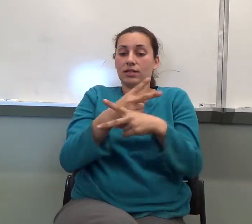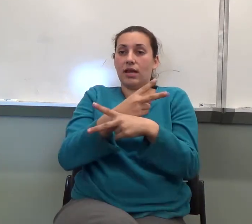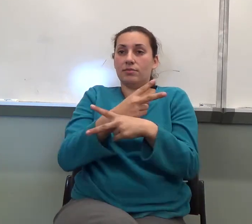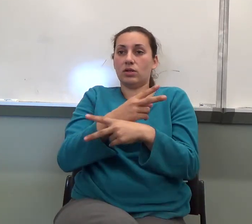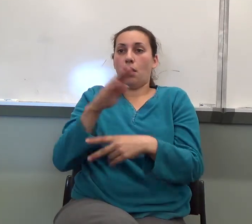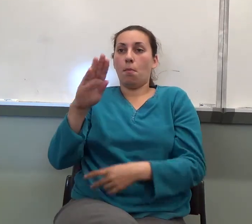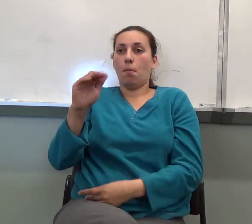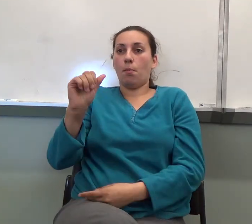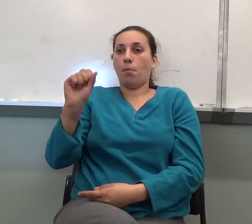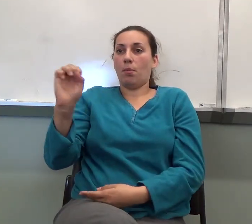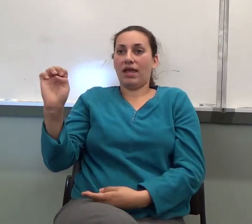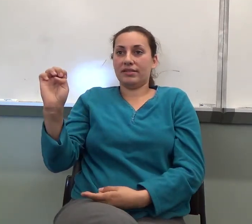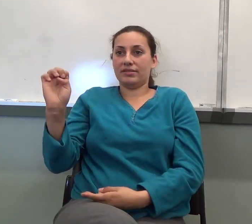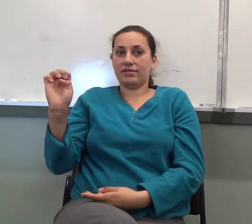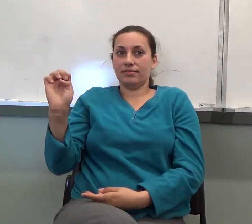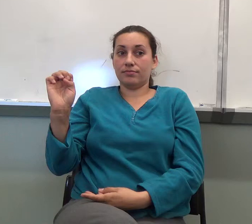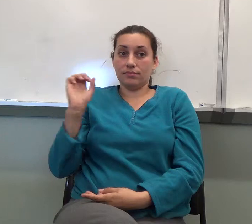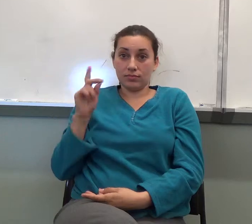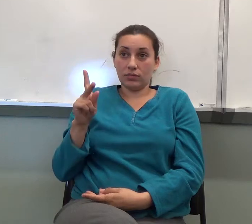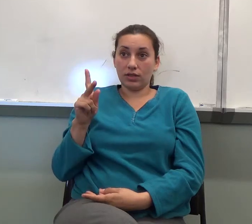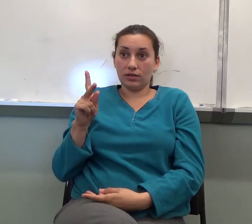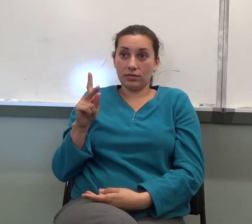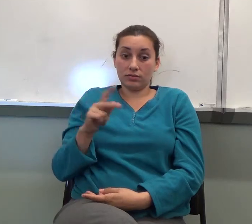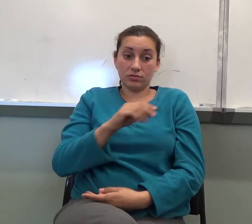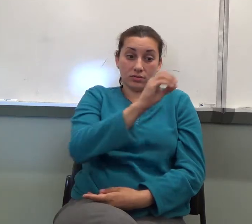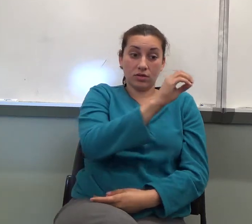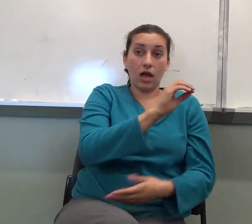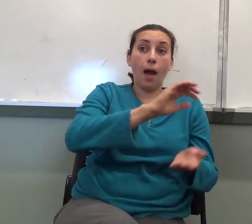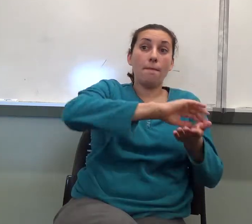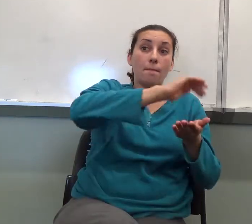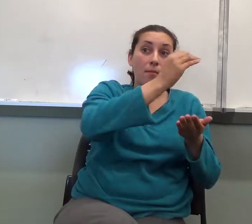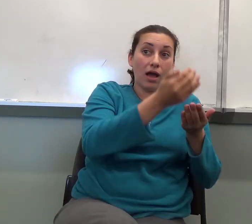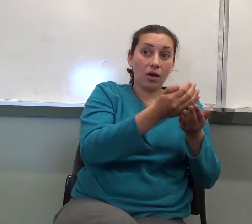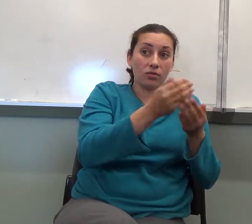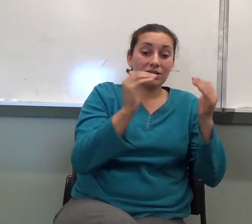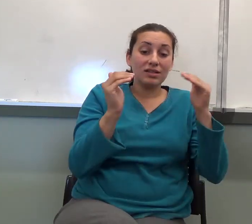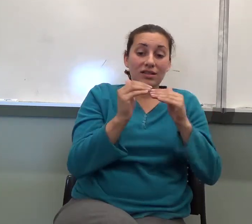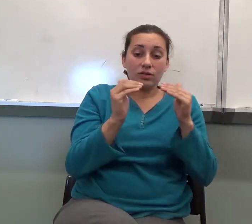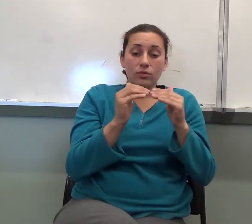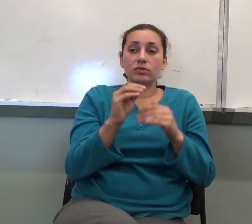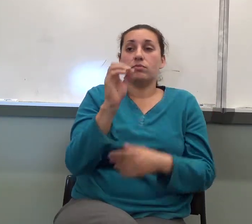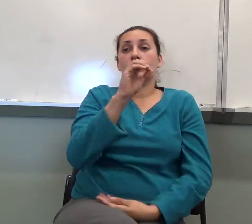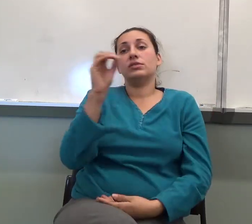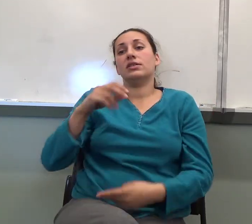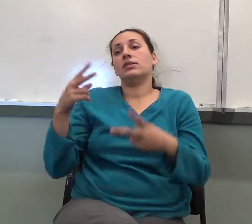amount, is equal to the percent. Well, we've got to figure out what the percent is. How do we do that?